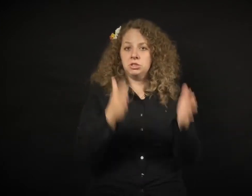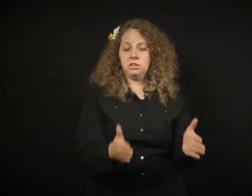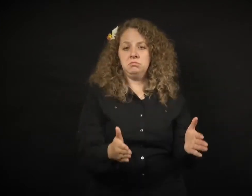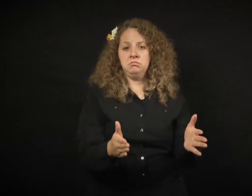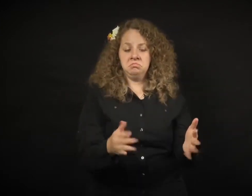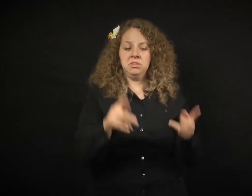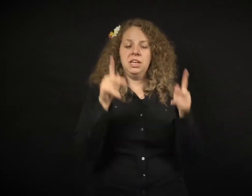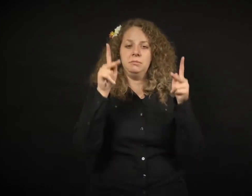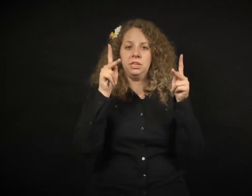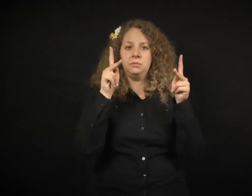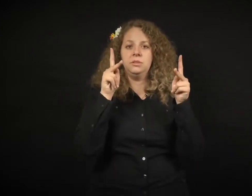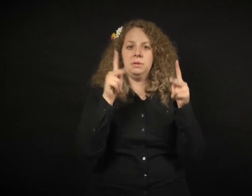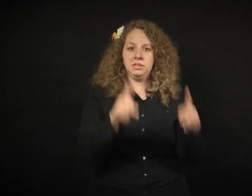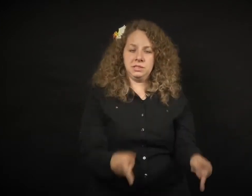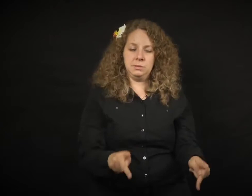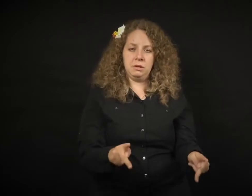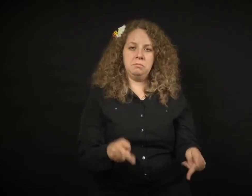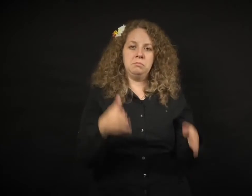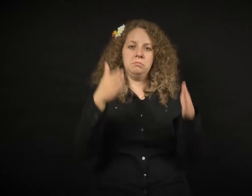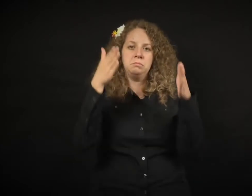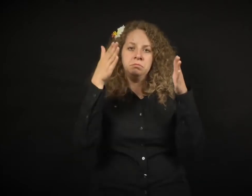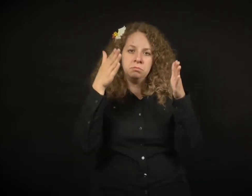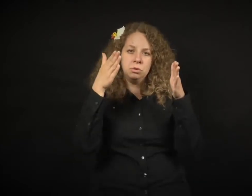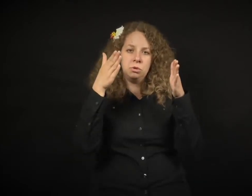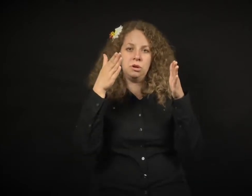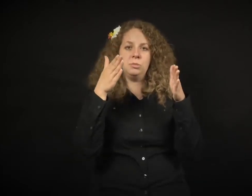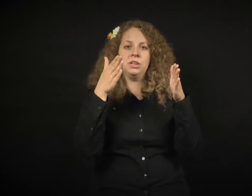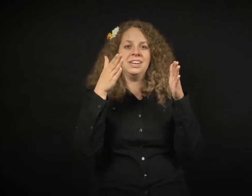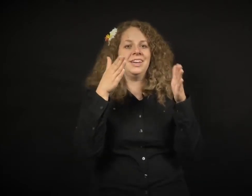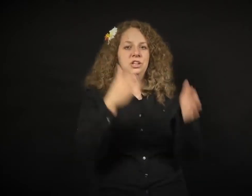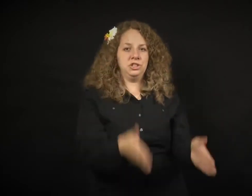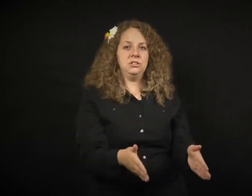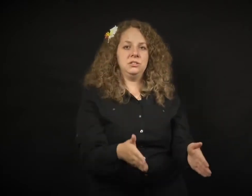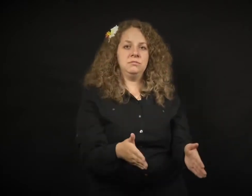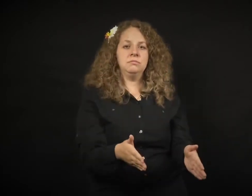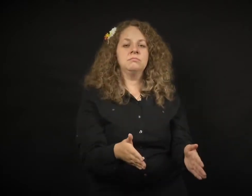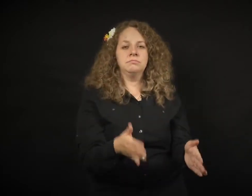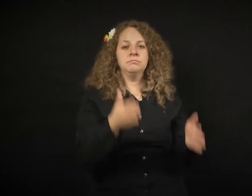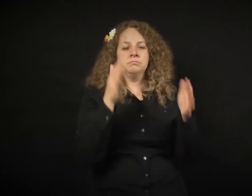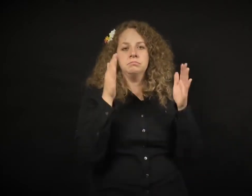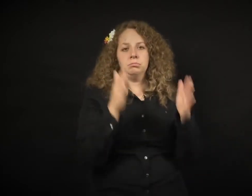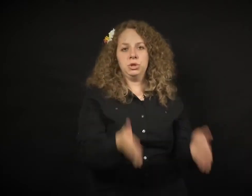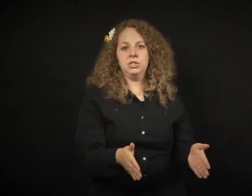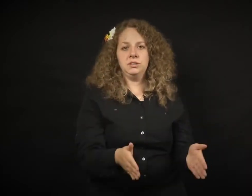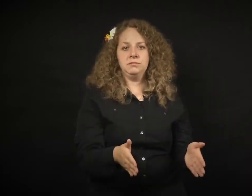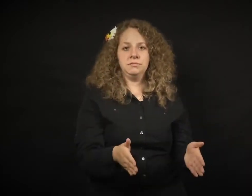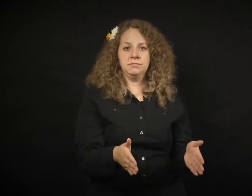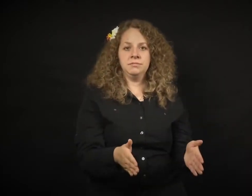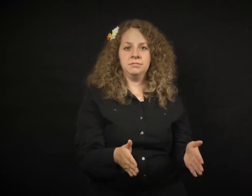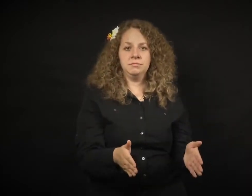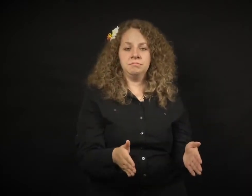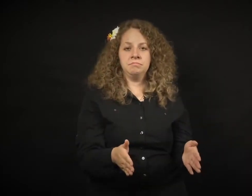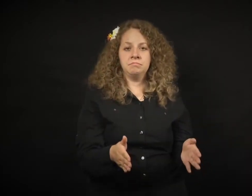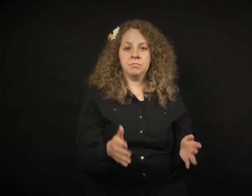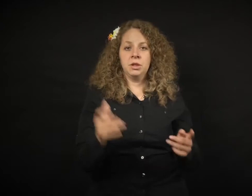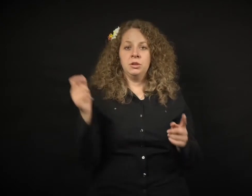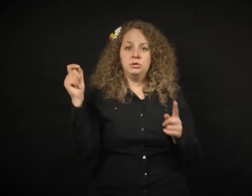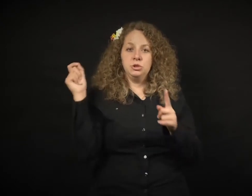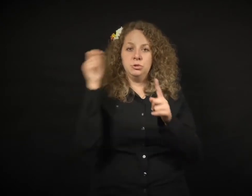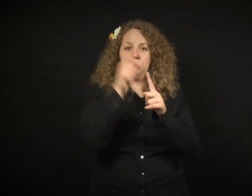Person can be done with P's as well, or more like agent. Person. To